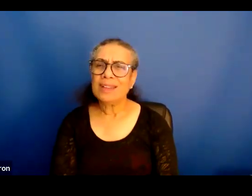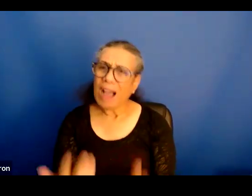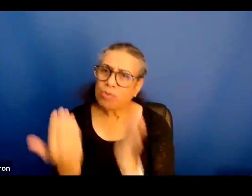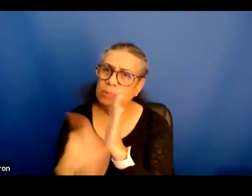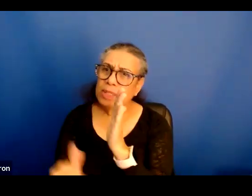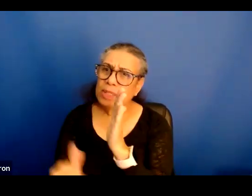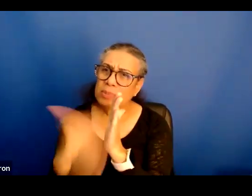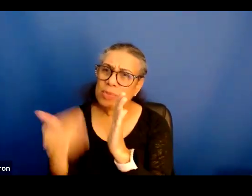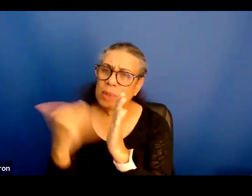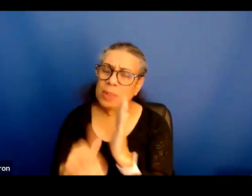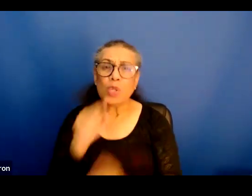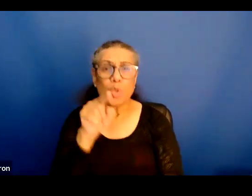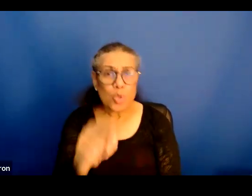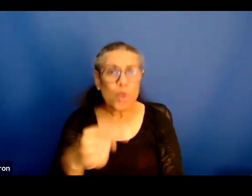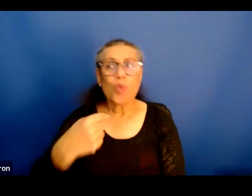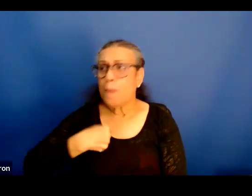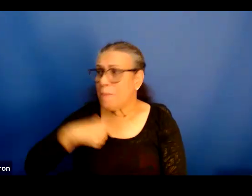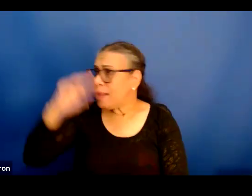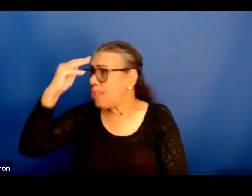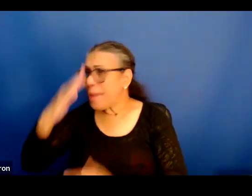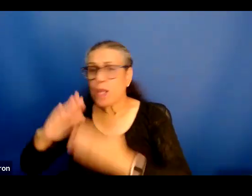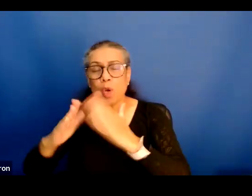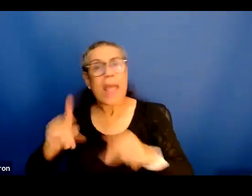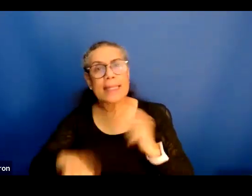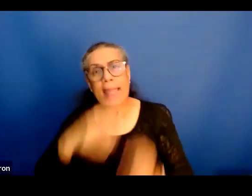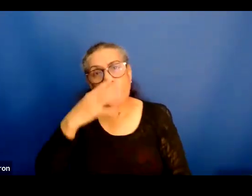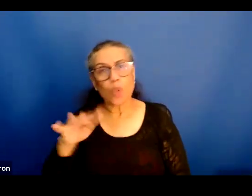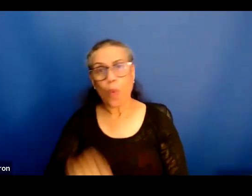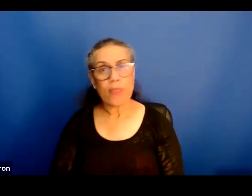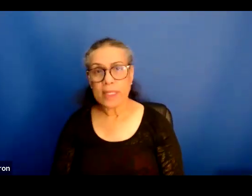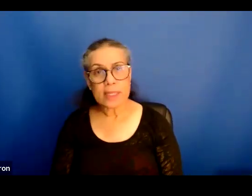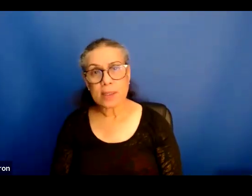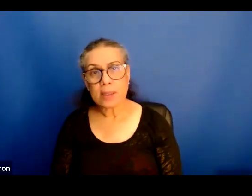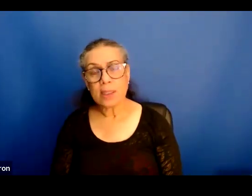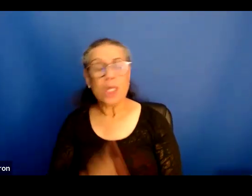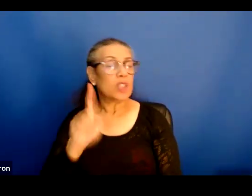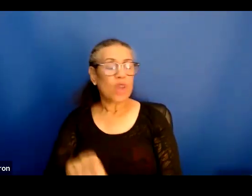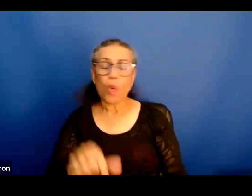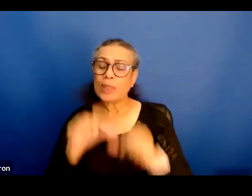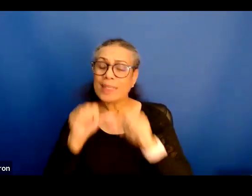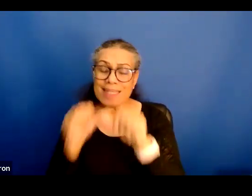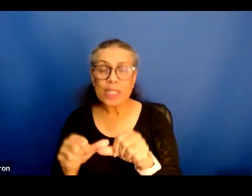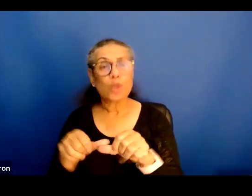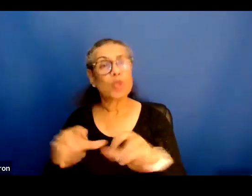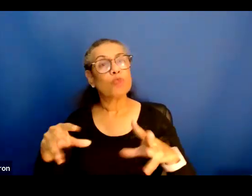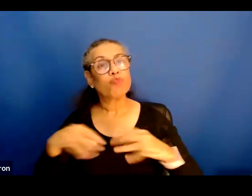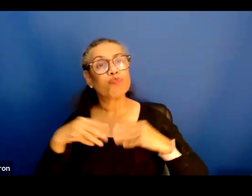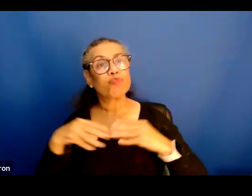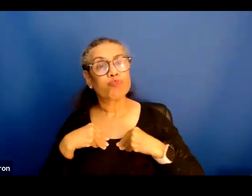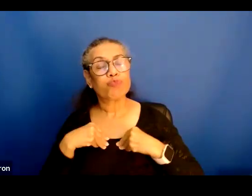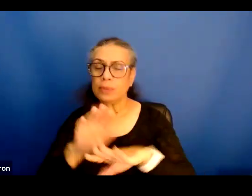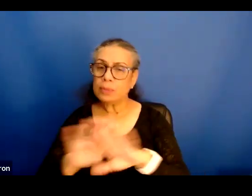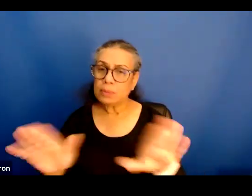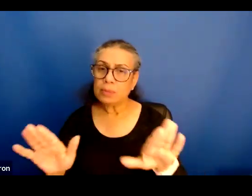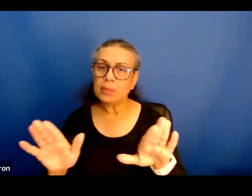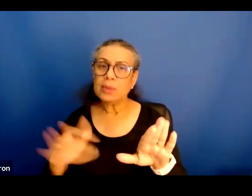you and I, the mayor and the community, cannot ignore it. It should not continue to be accepted. Take